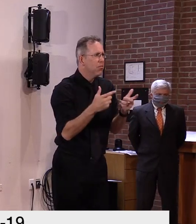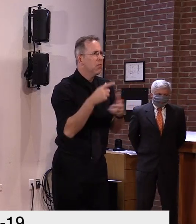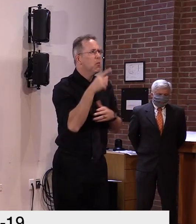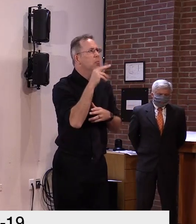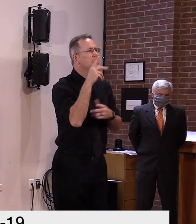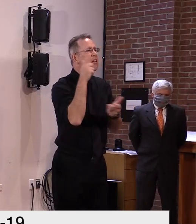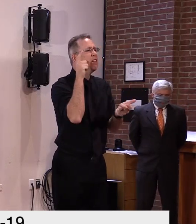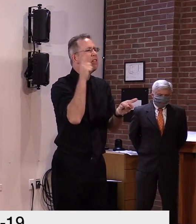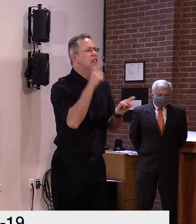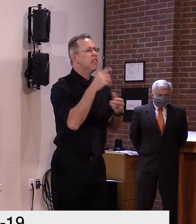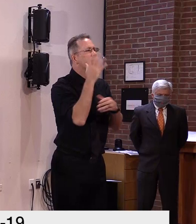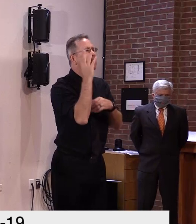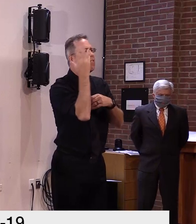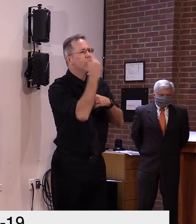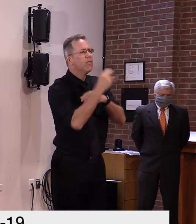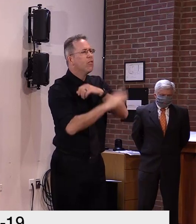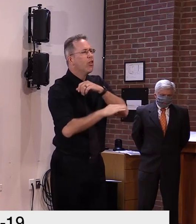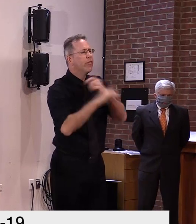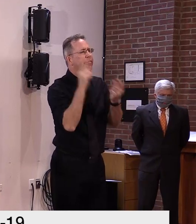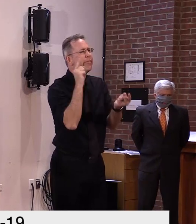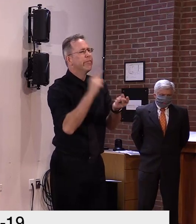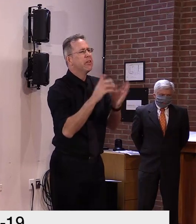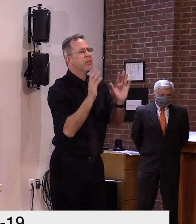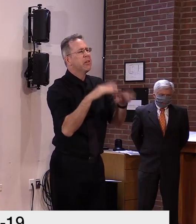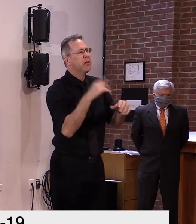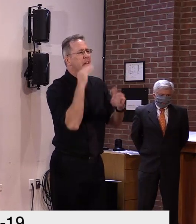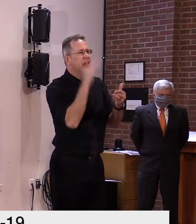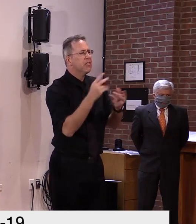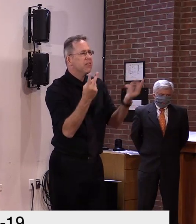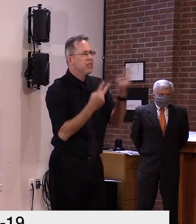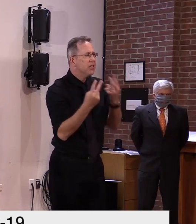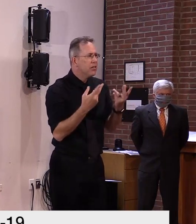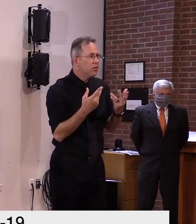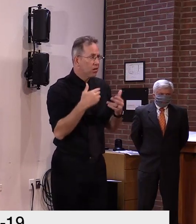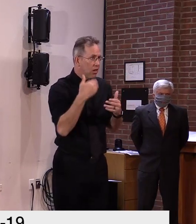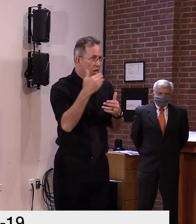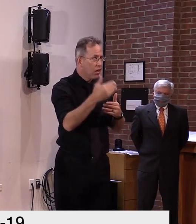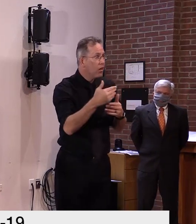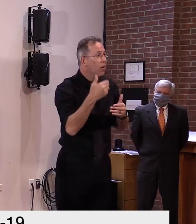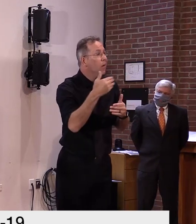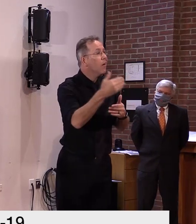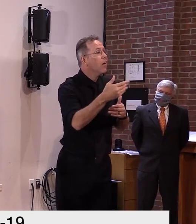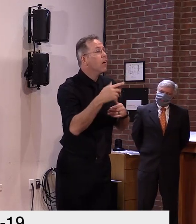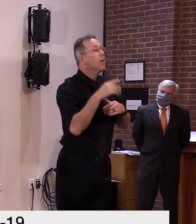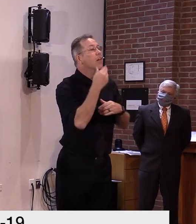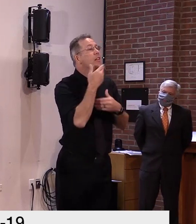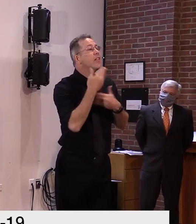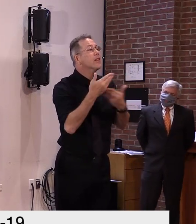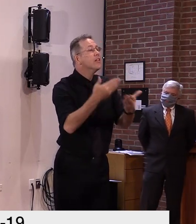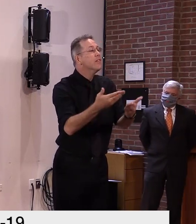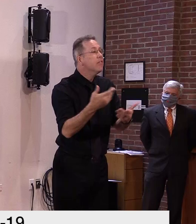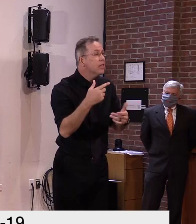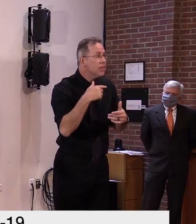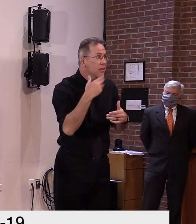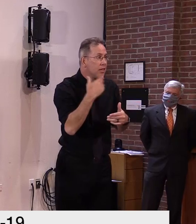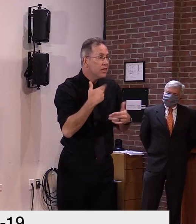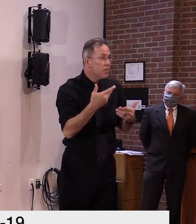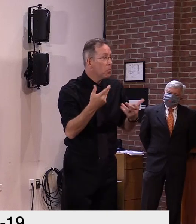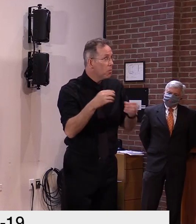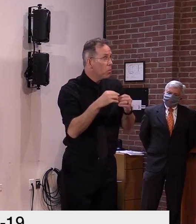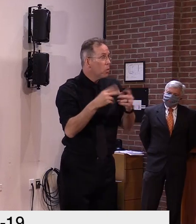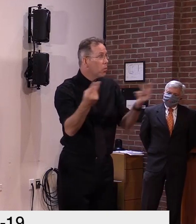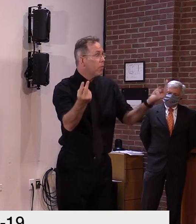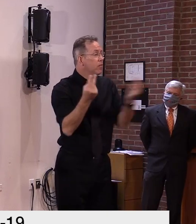would imagine it would resume around Thanksgiving into December. So hopefully other states will get their